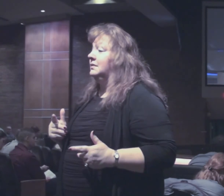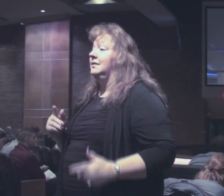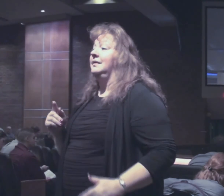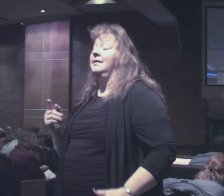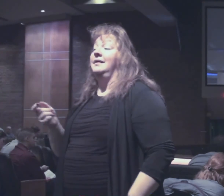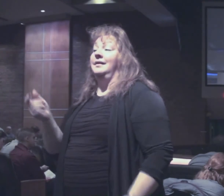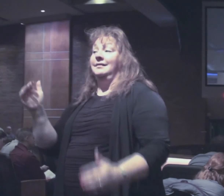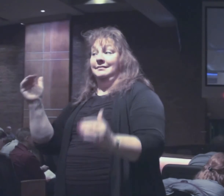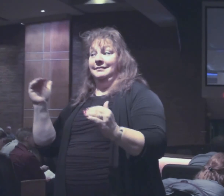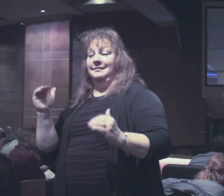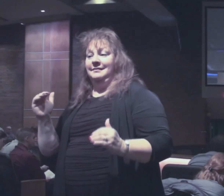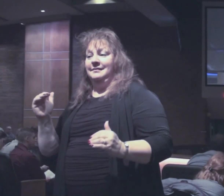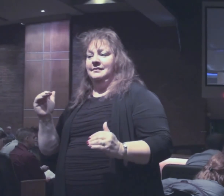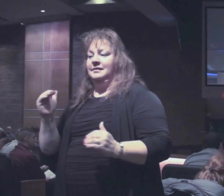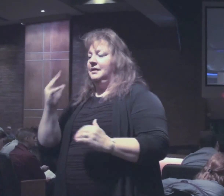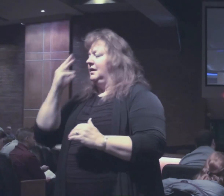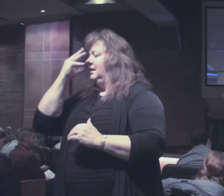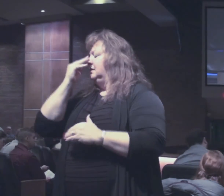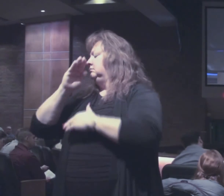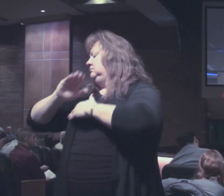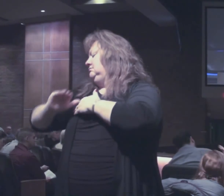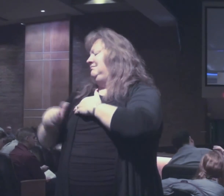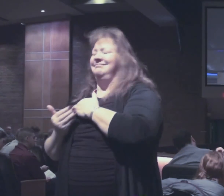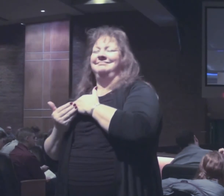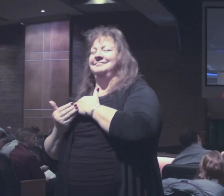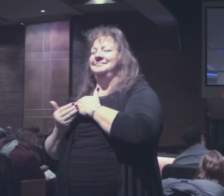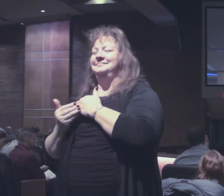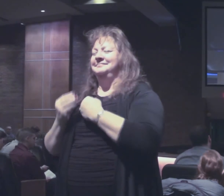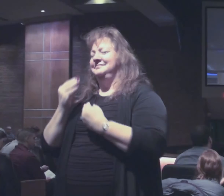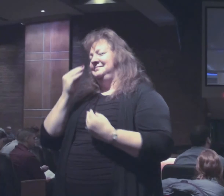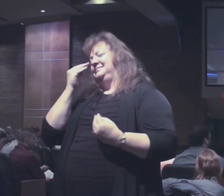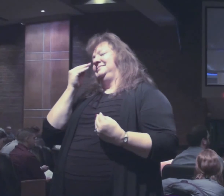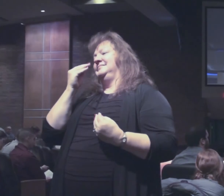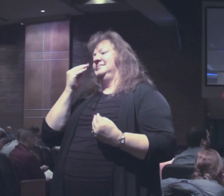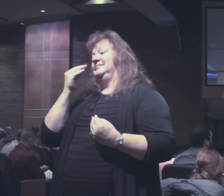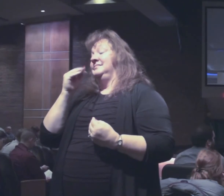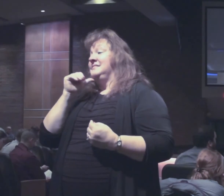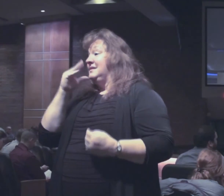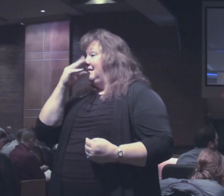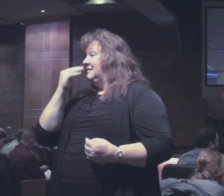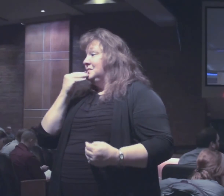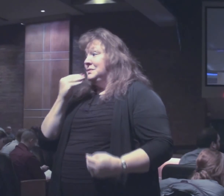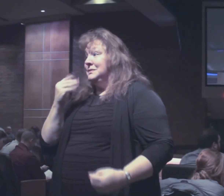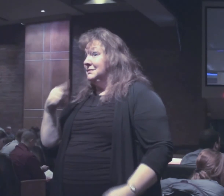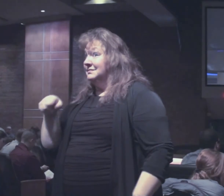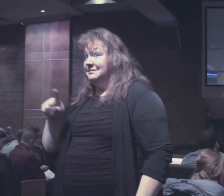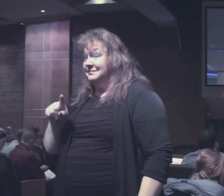Then, get a good night's sleep. If you don't get a good night's sleep,